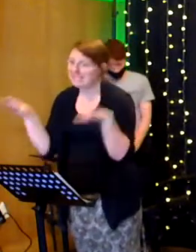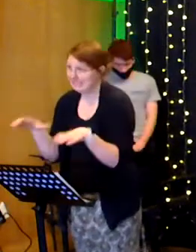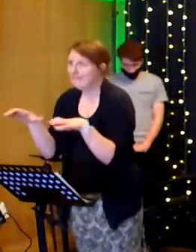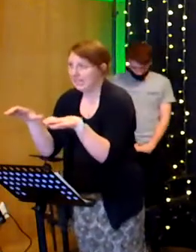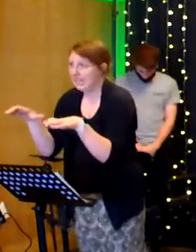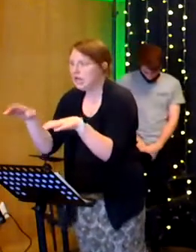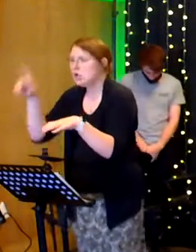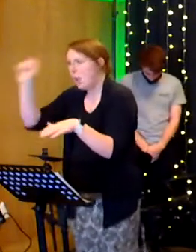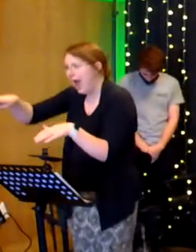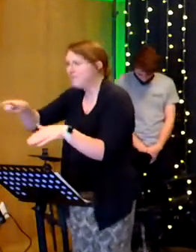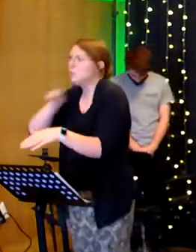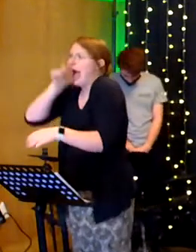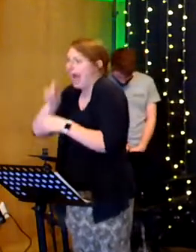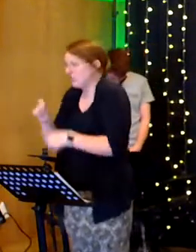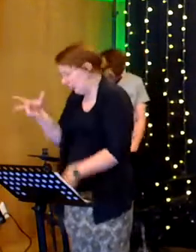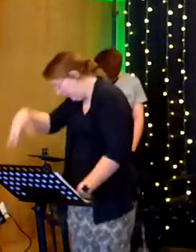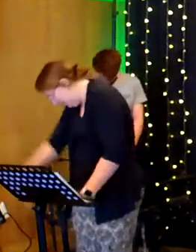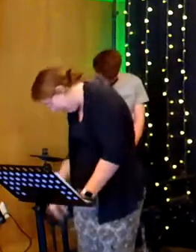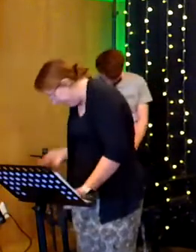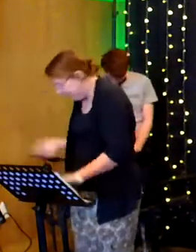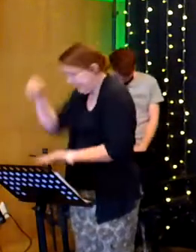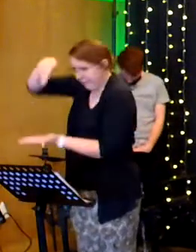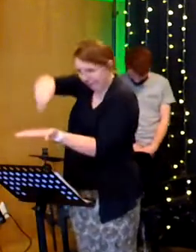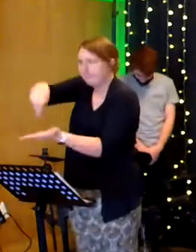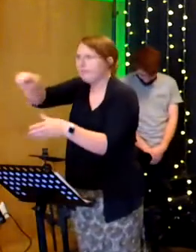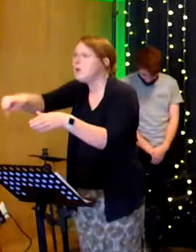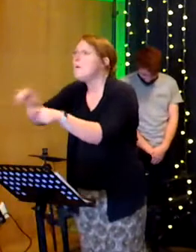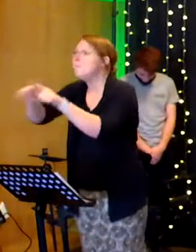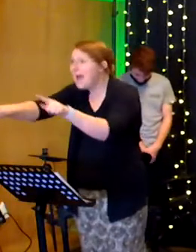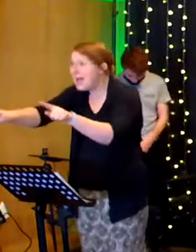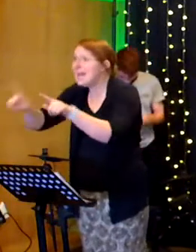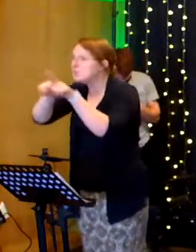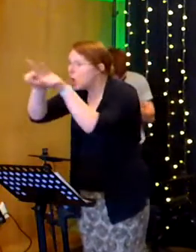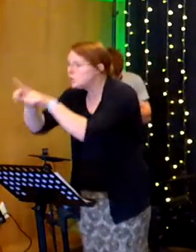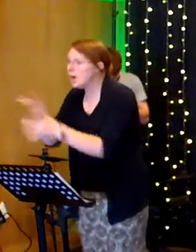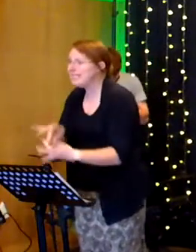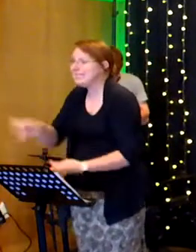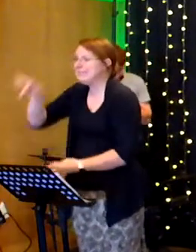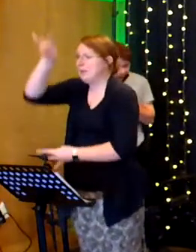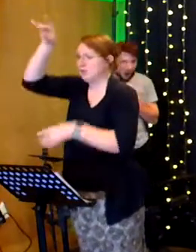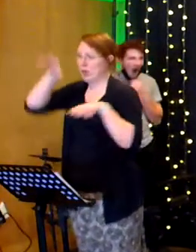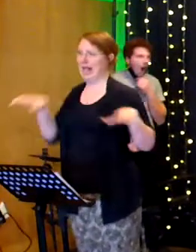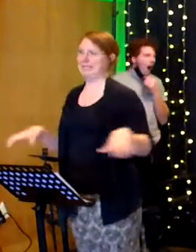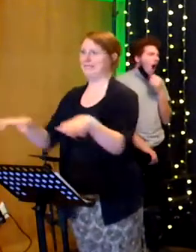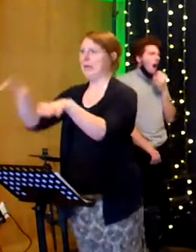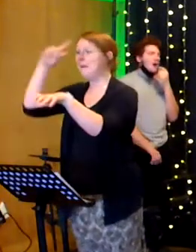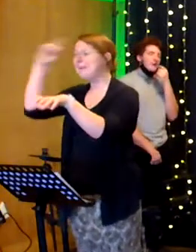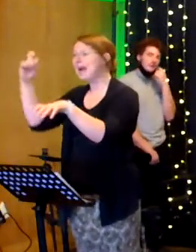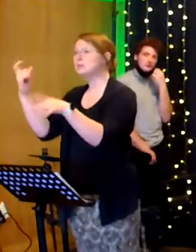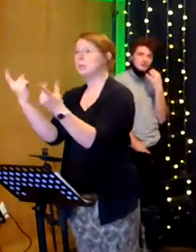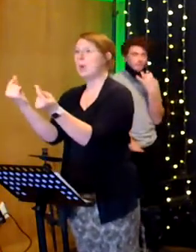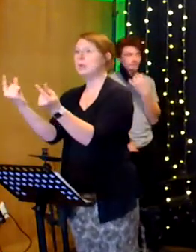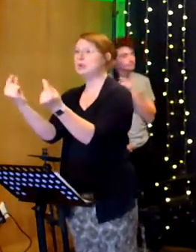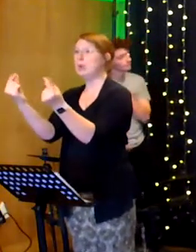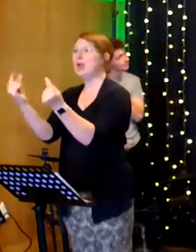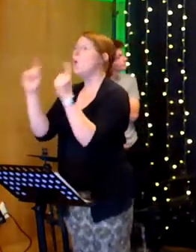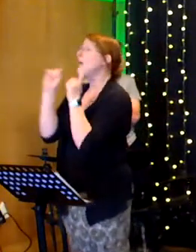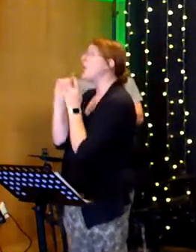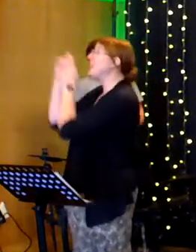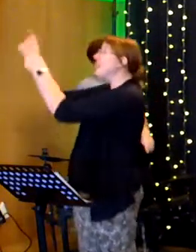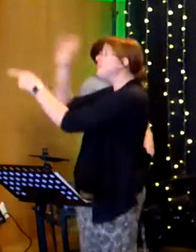something physically, but it's also a spiritual activity because we're presenting our gifts to